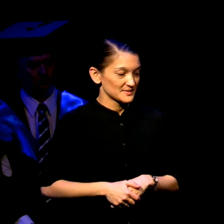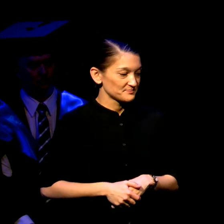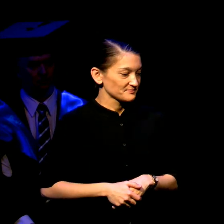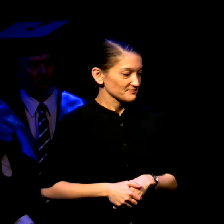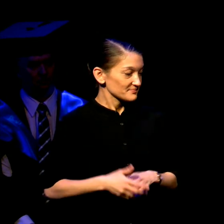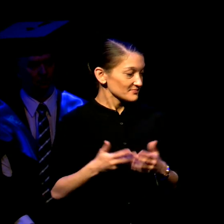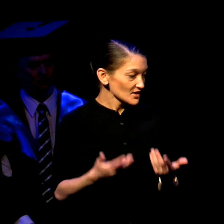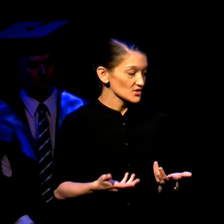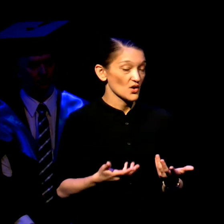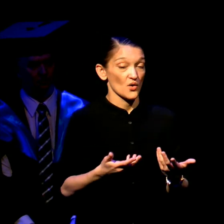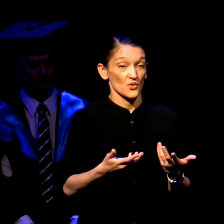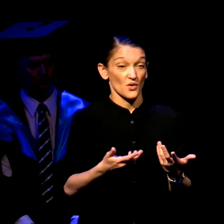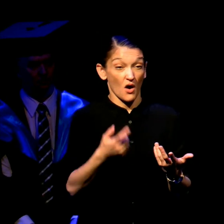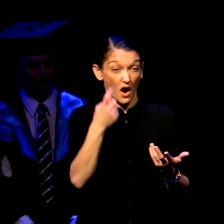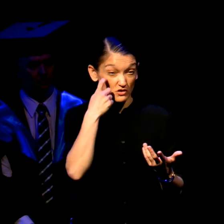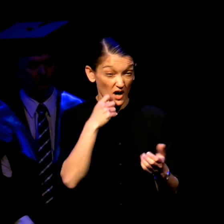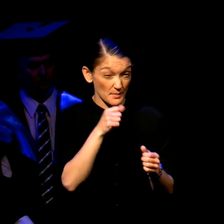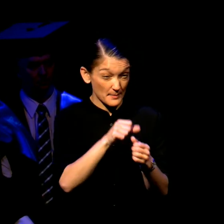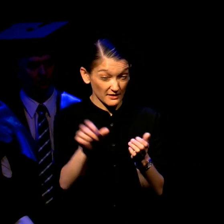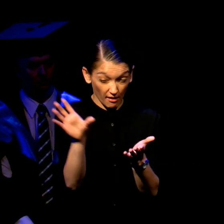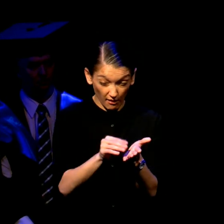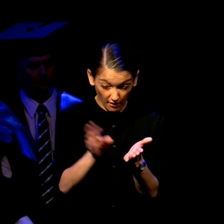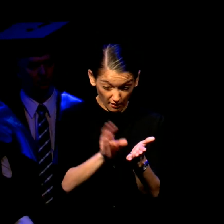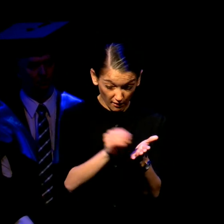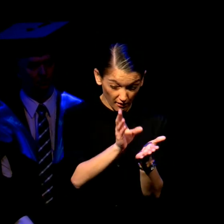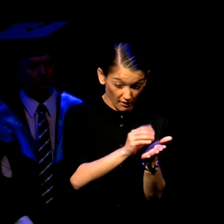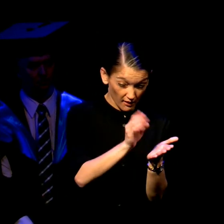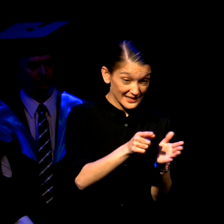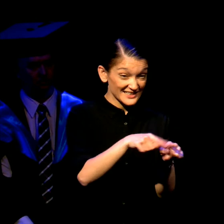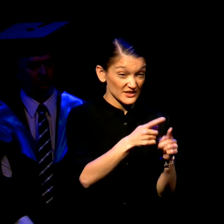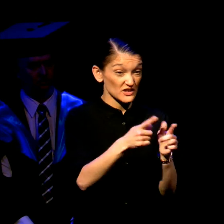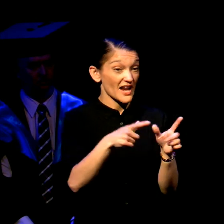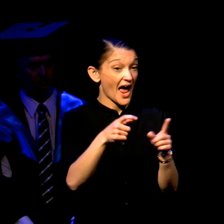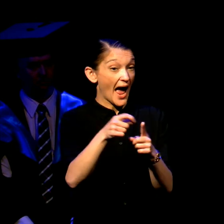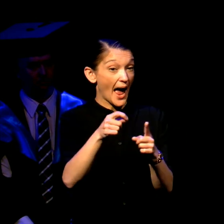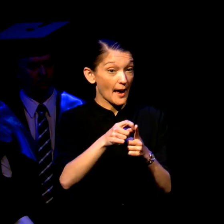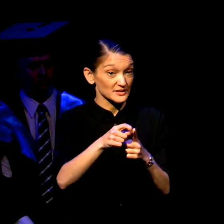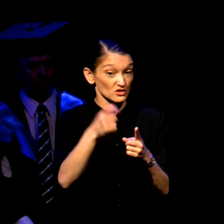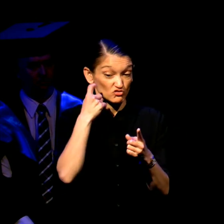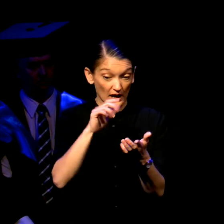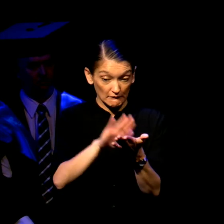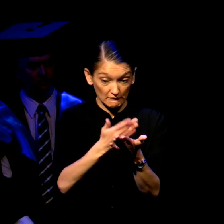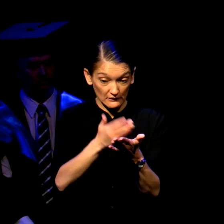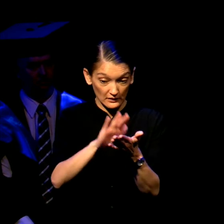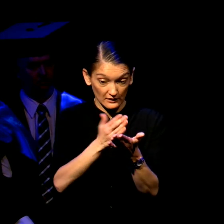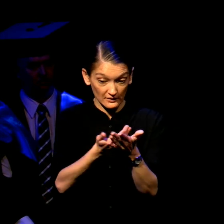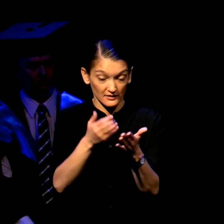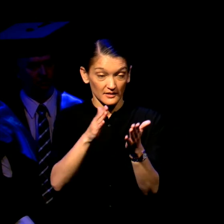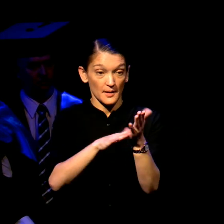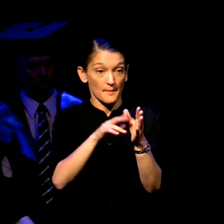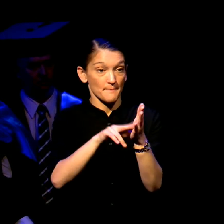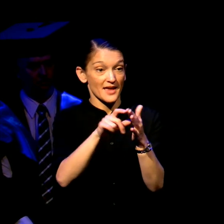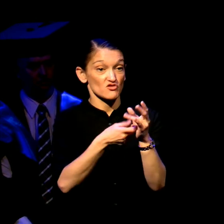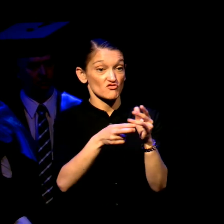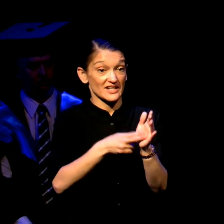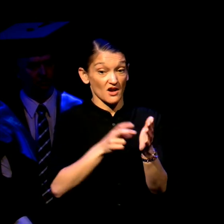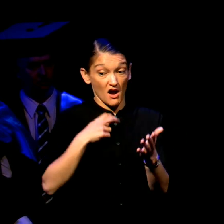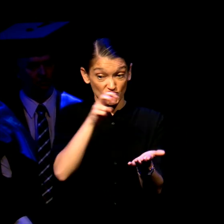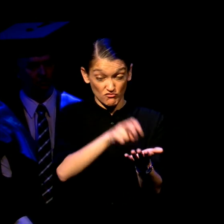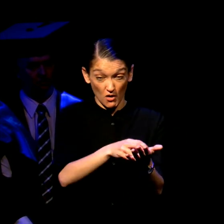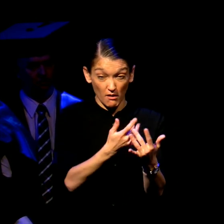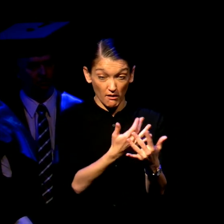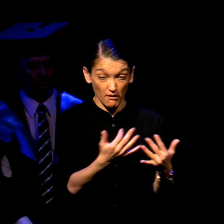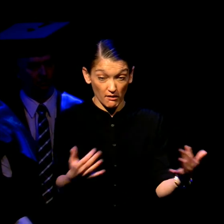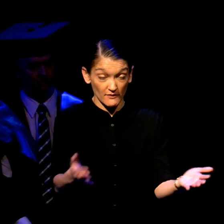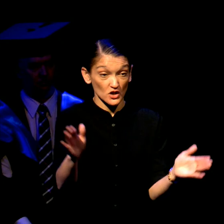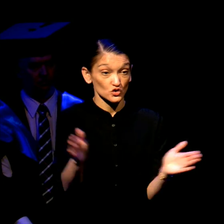So I downloaded every language app I could and I got my script translated verbatim into Mandarin and I enrolled in several short courses and I did